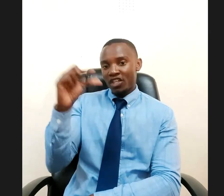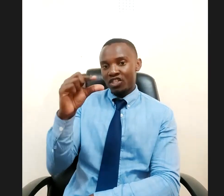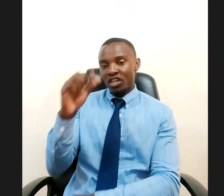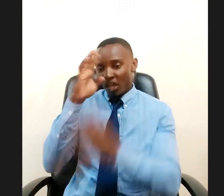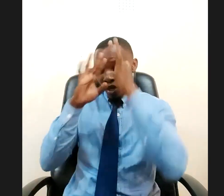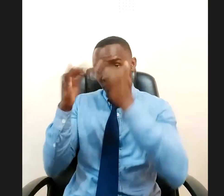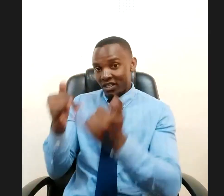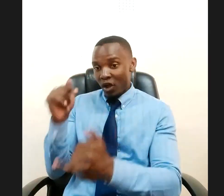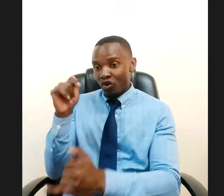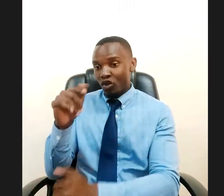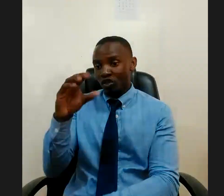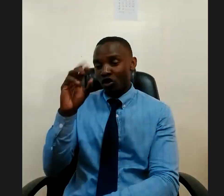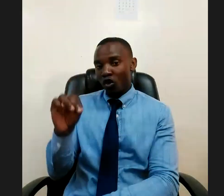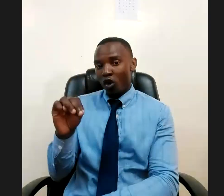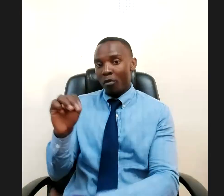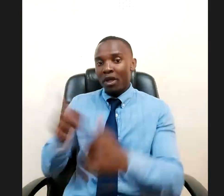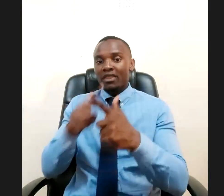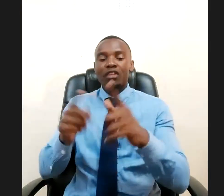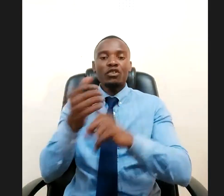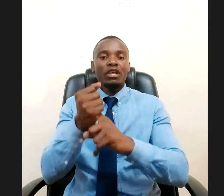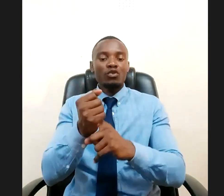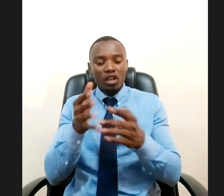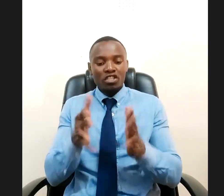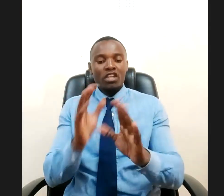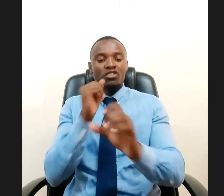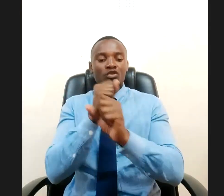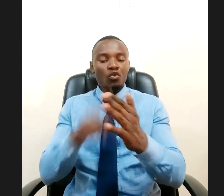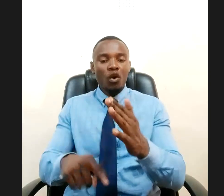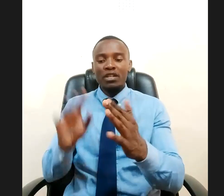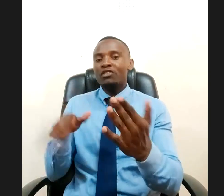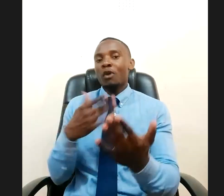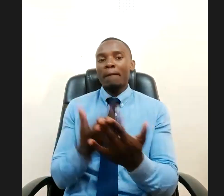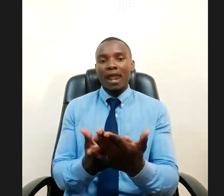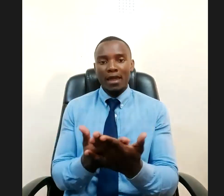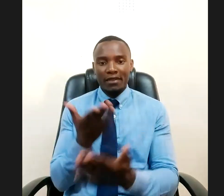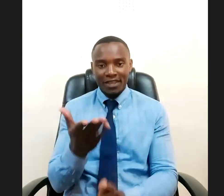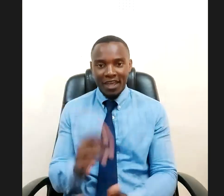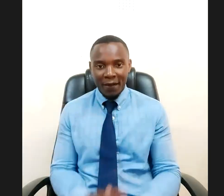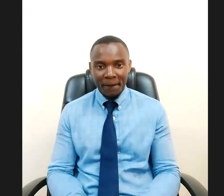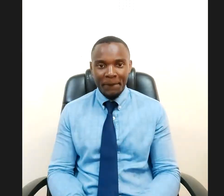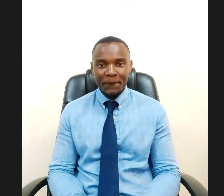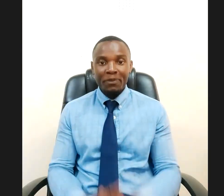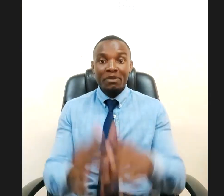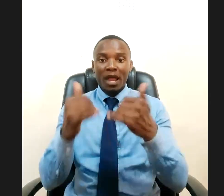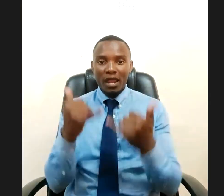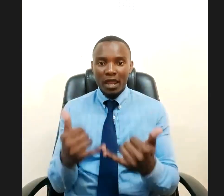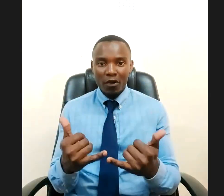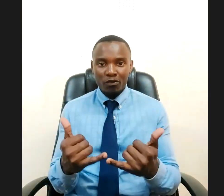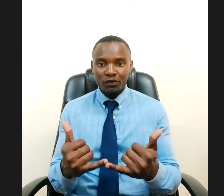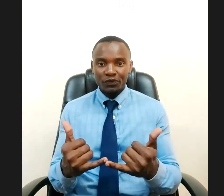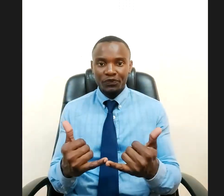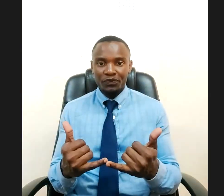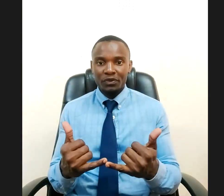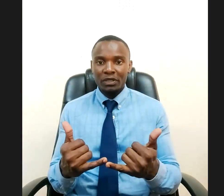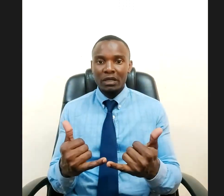atinnovatenow.com and you'll get a chance to do just that. At this point, I'd